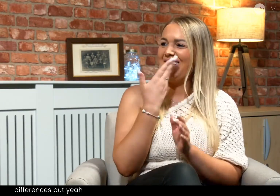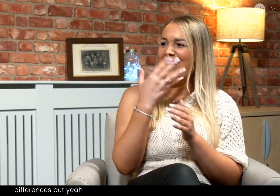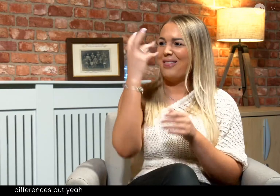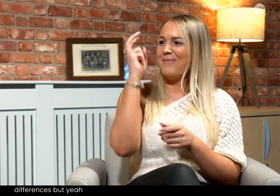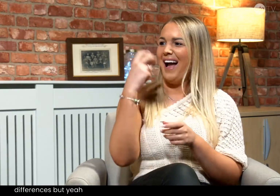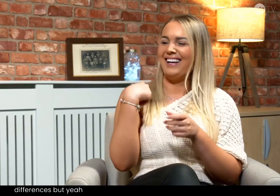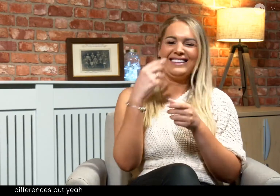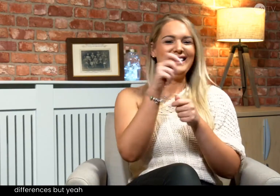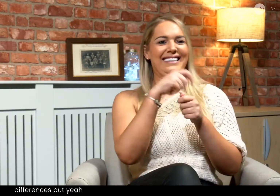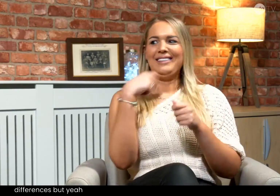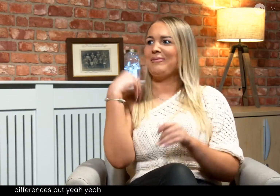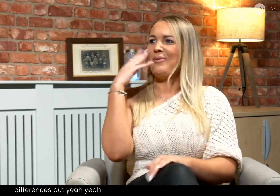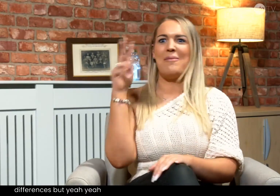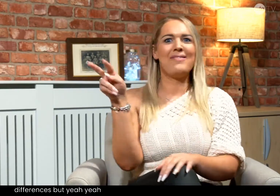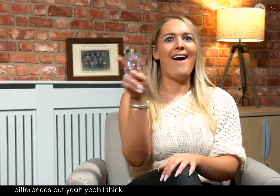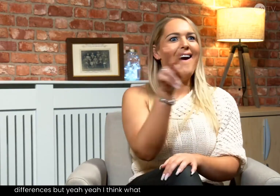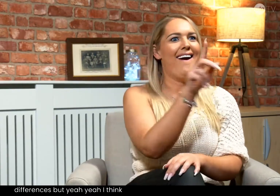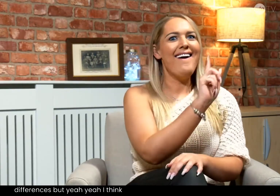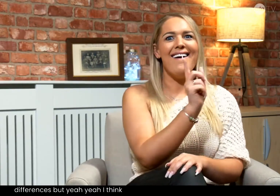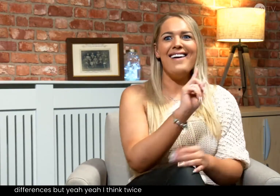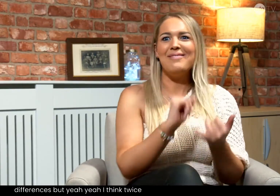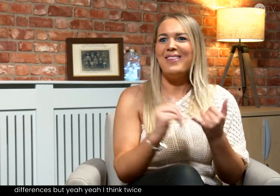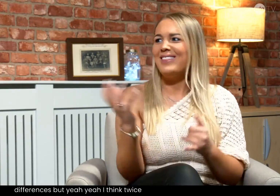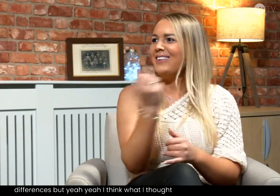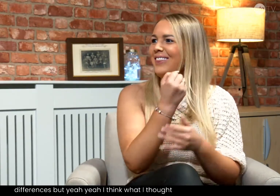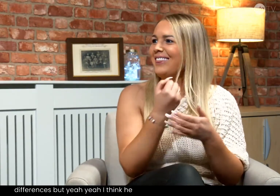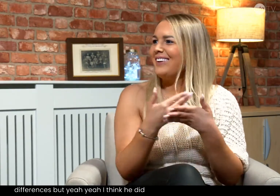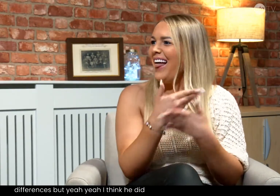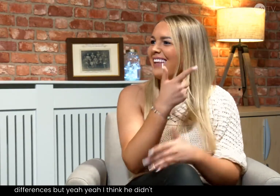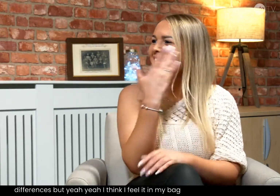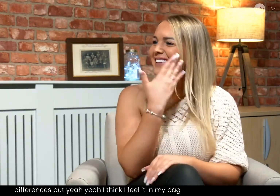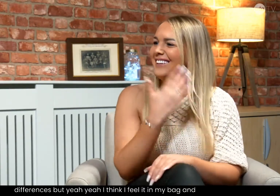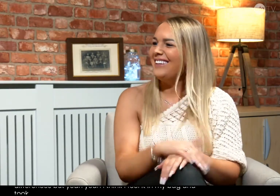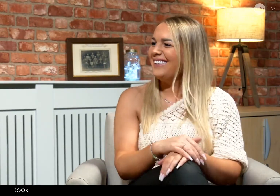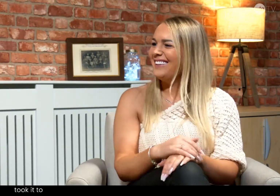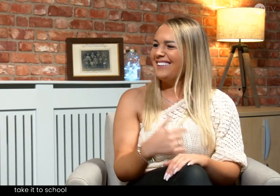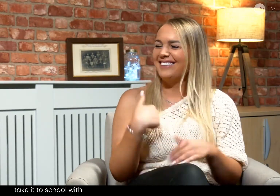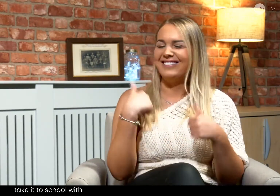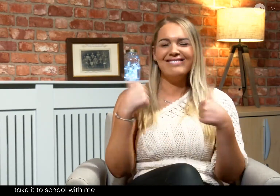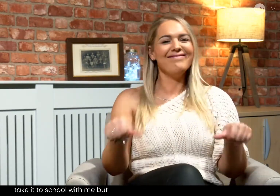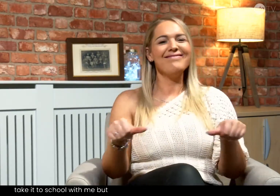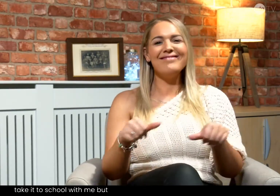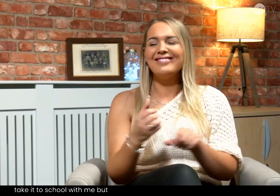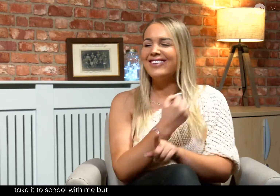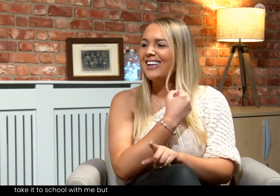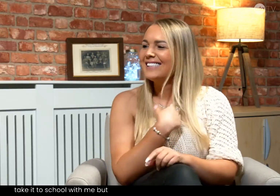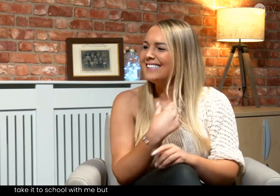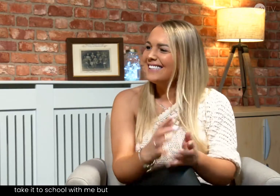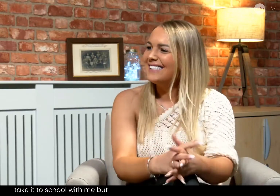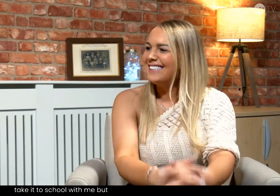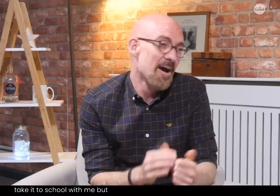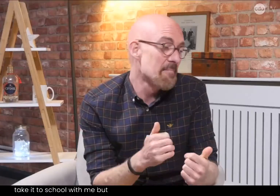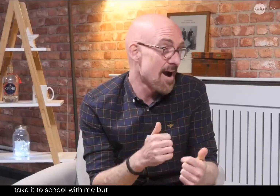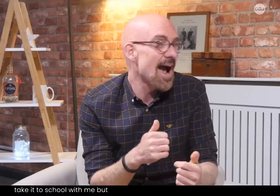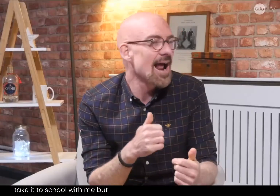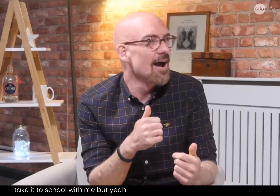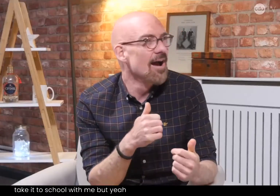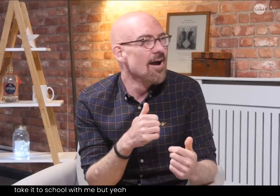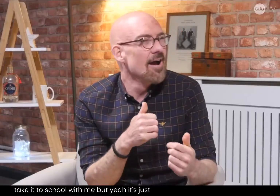I think once or twice I sort of hid it in my bag and took it to school with me. But yeah, I was really proud of that. I felt like I'd won,